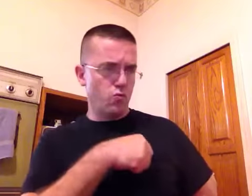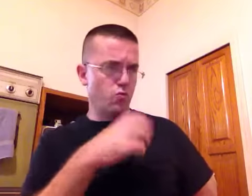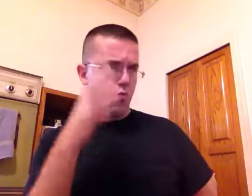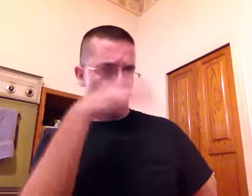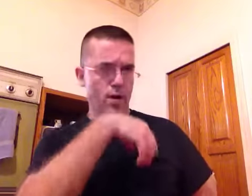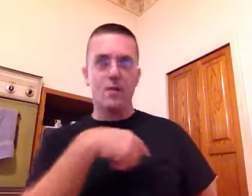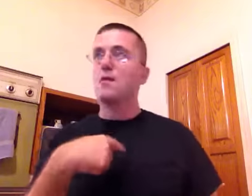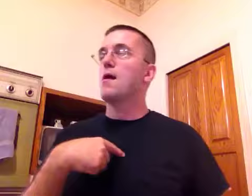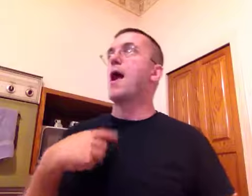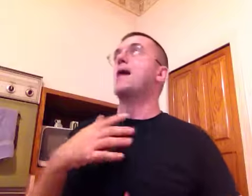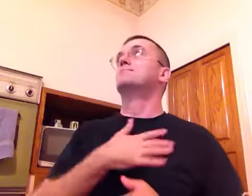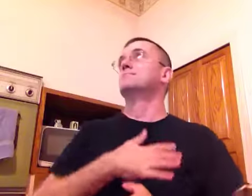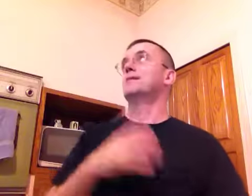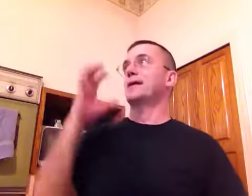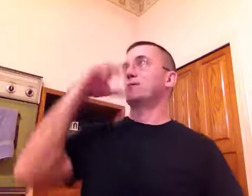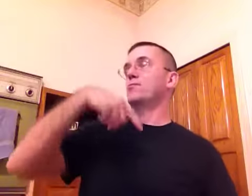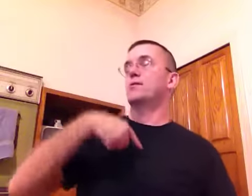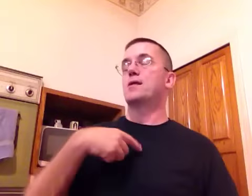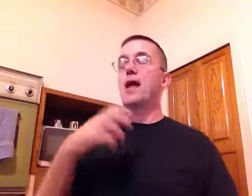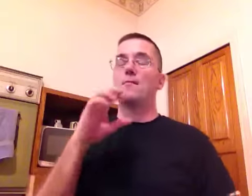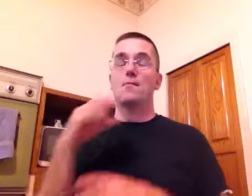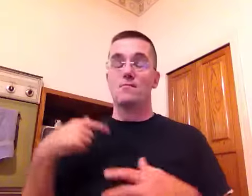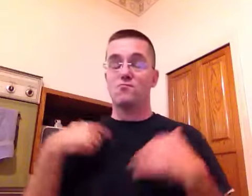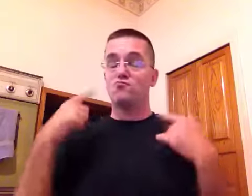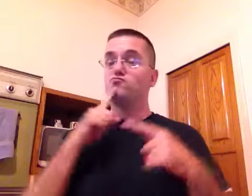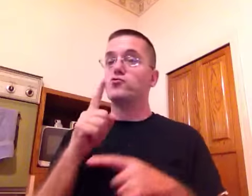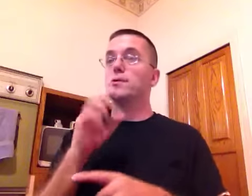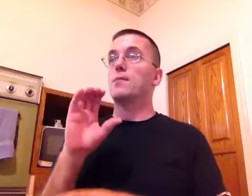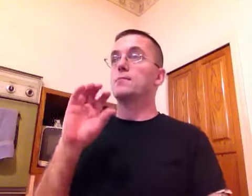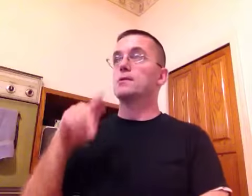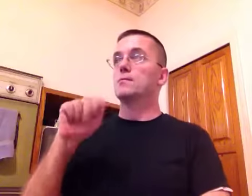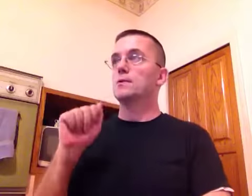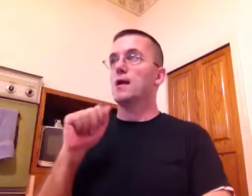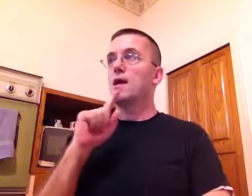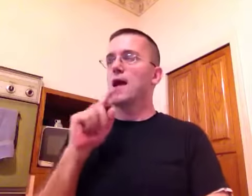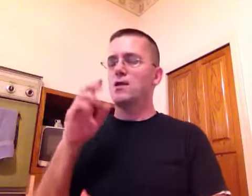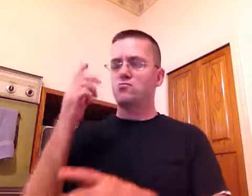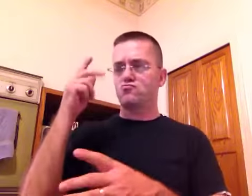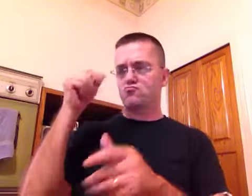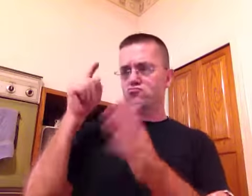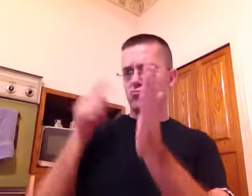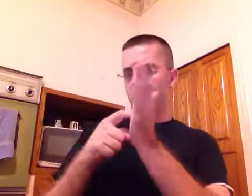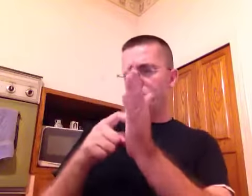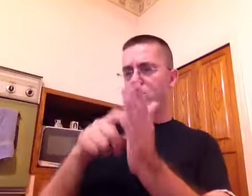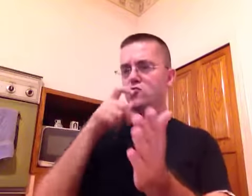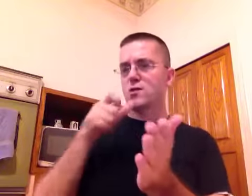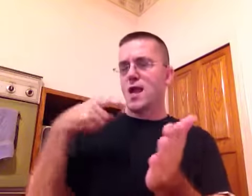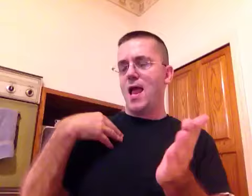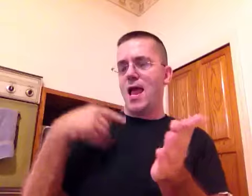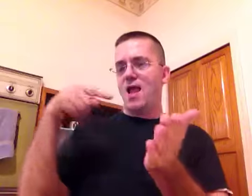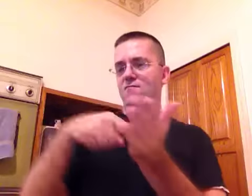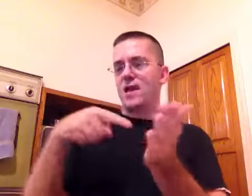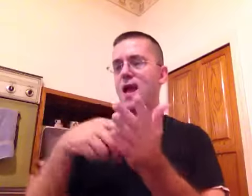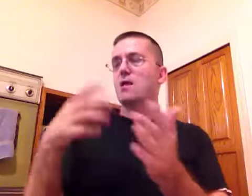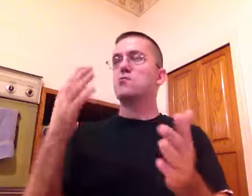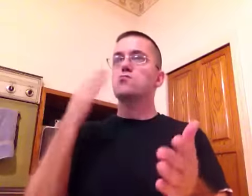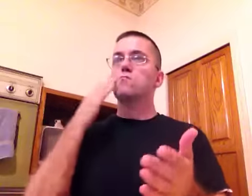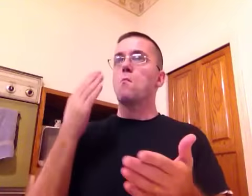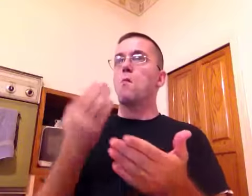to your show, and I'm a CPA, and noticed that the clients that I had that didn't have debt were always the ones that seemed to do better, especially in economic